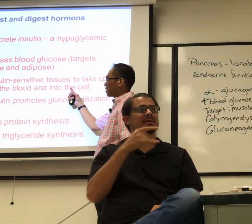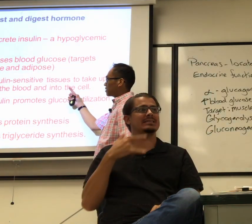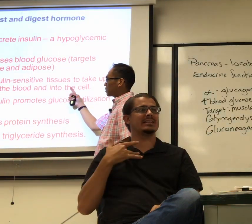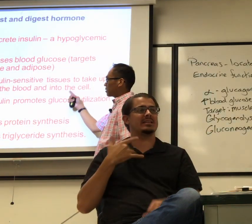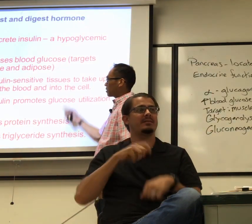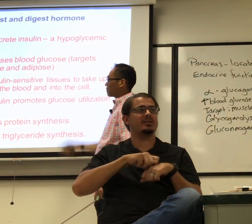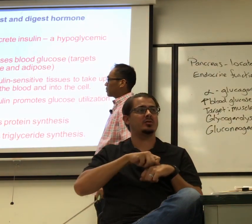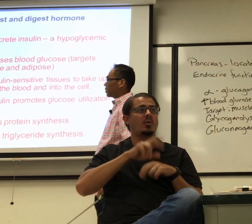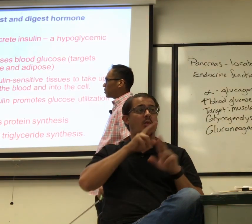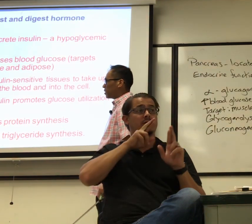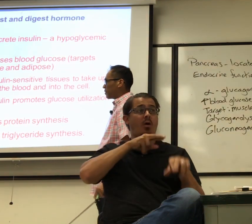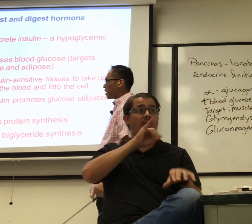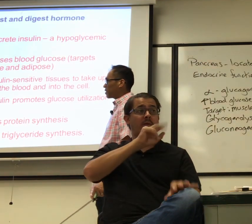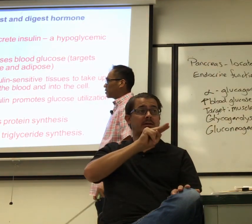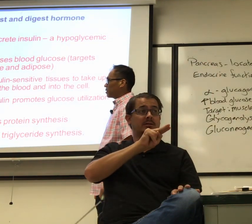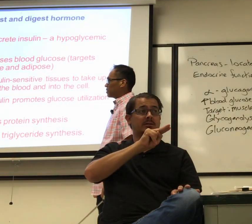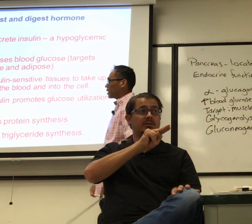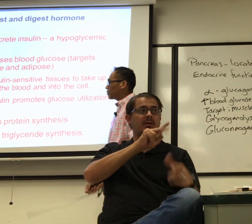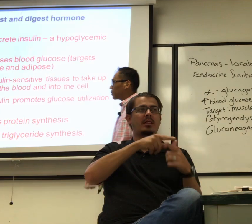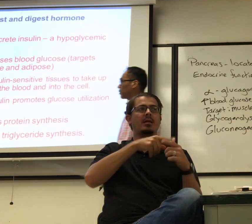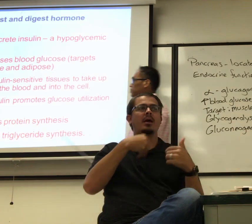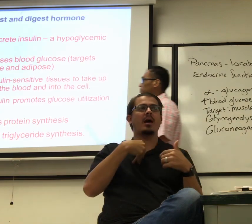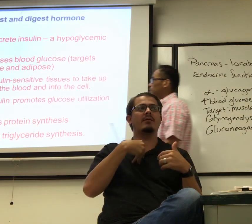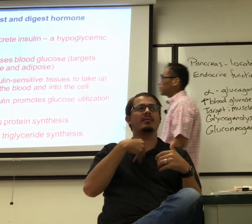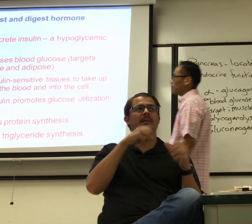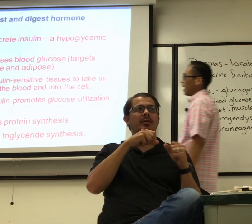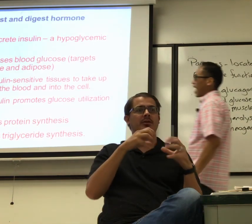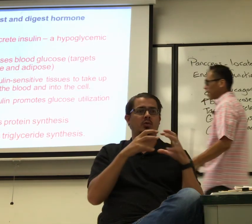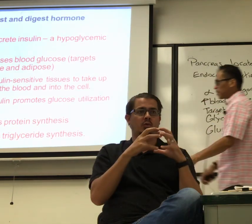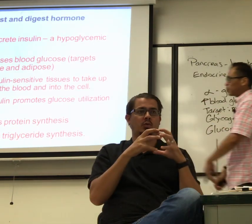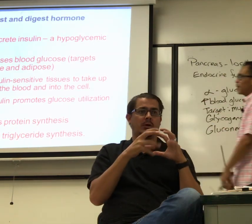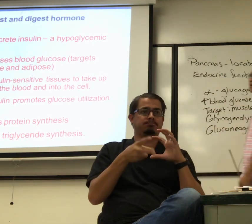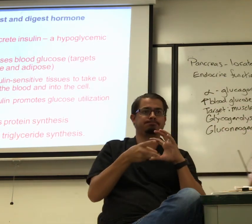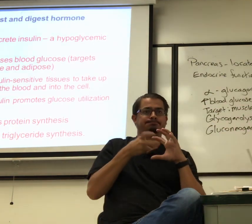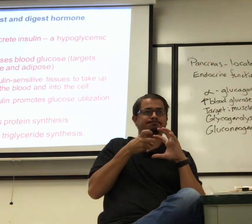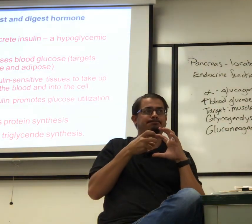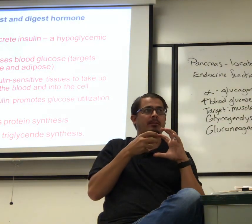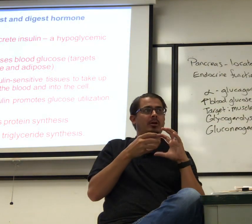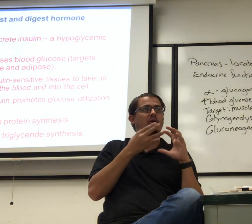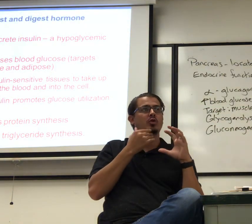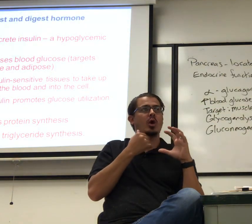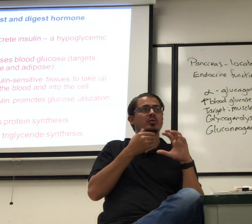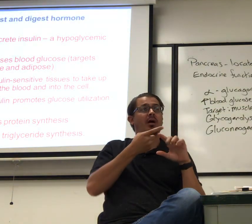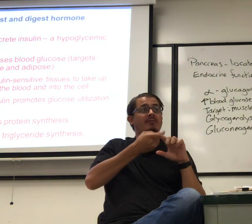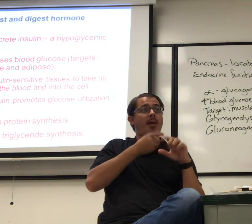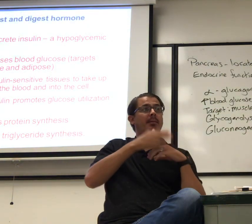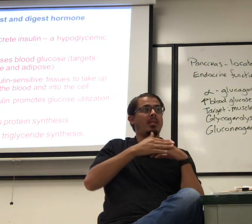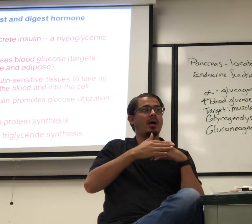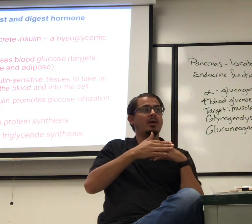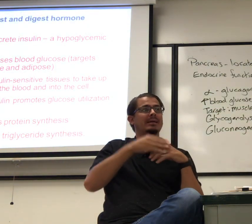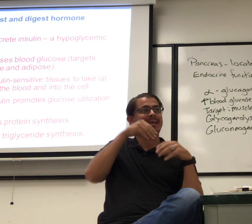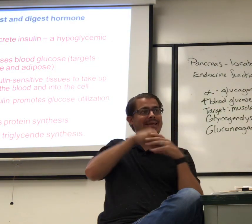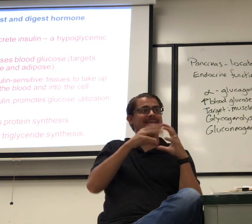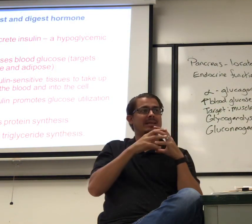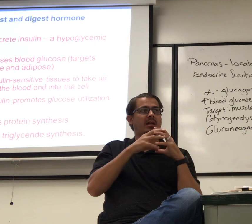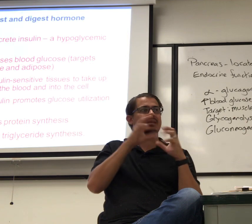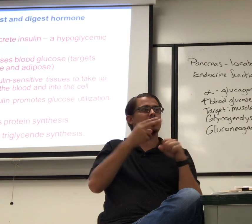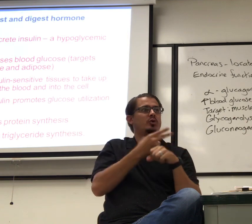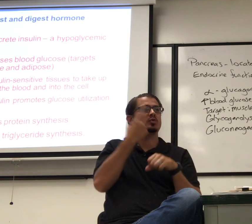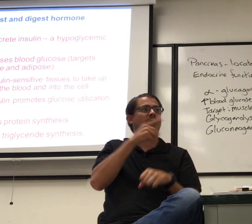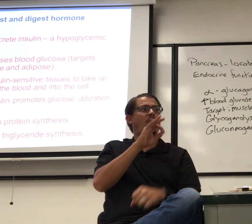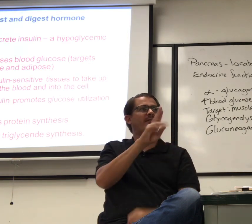It's a tissue building thing. So insulin sensitive tissues that respond to the insulin have an ability to then